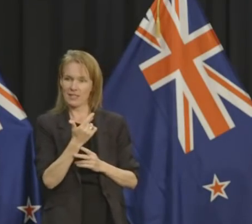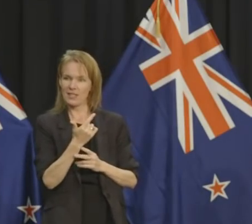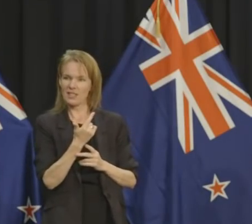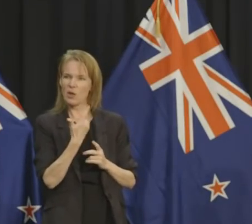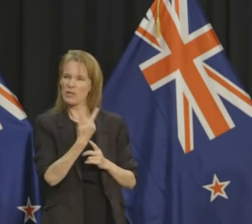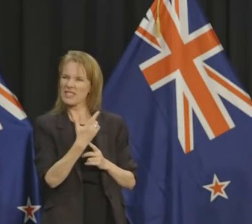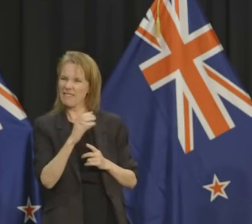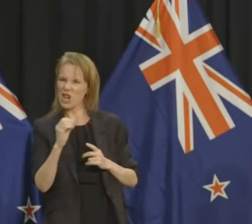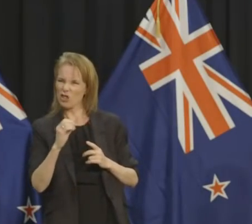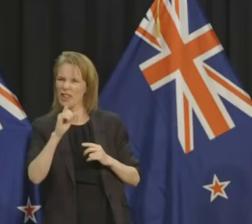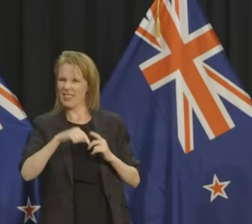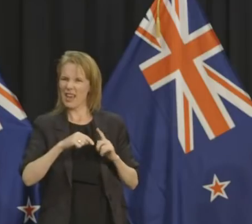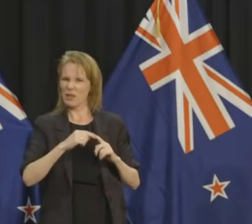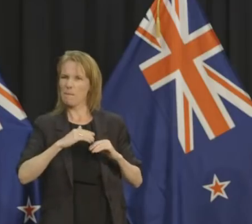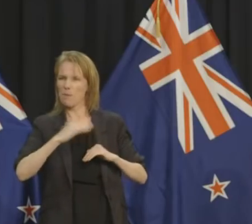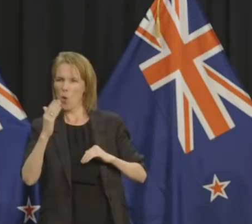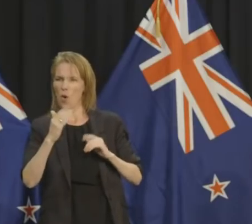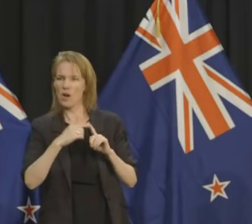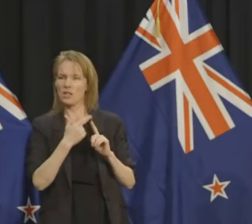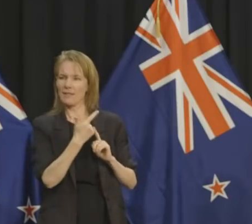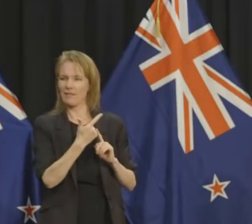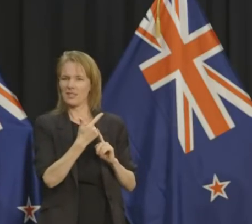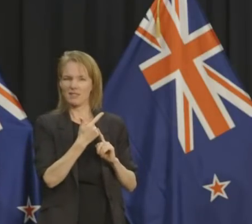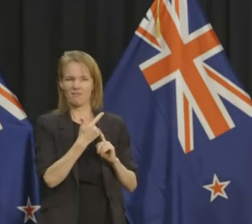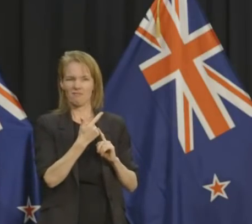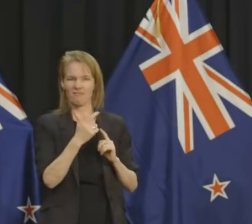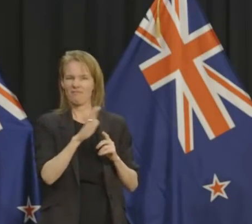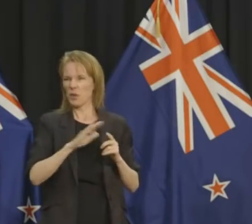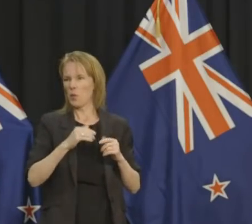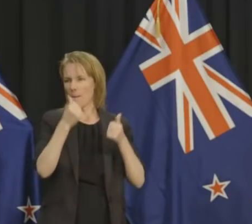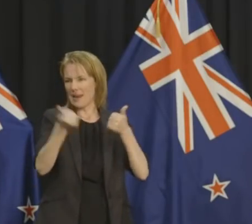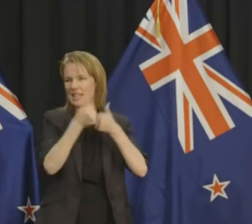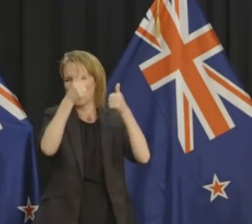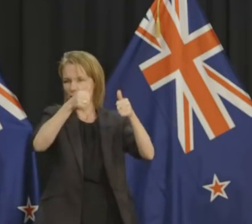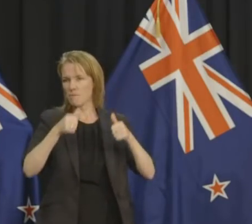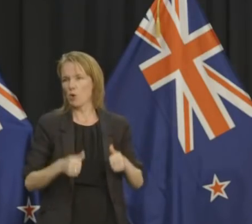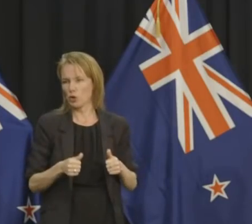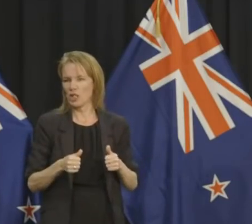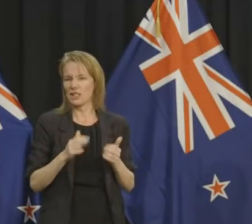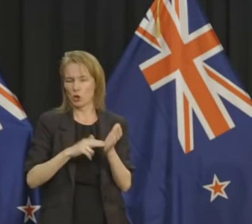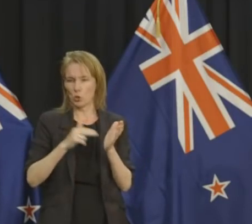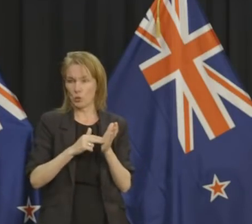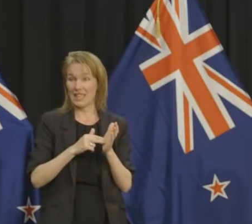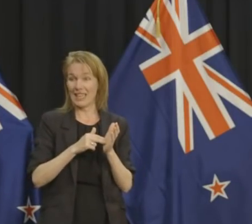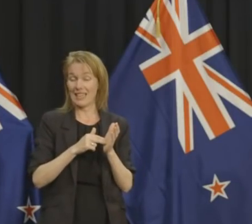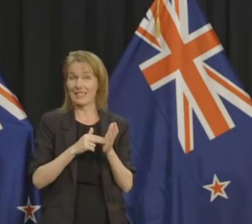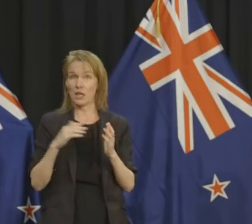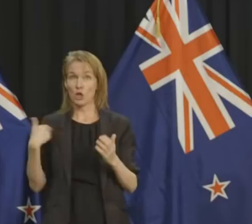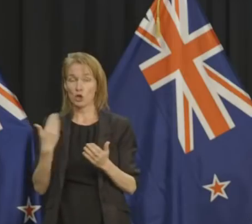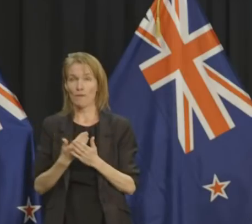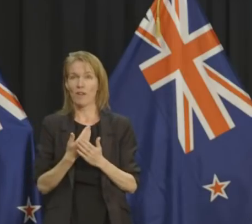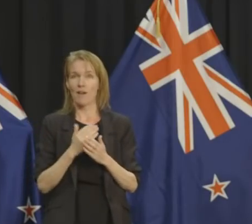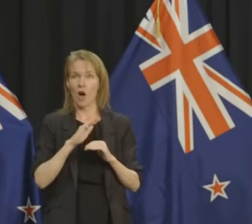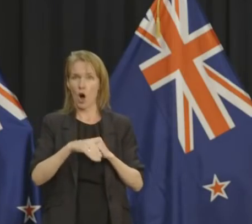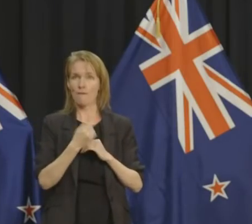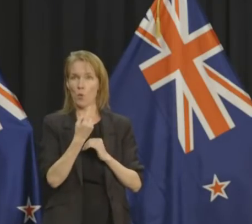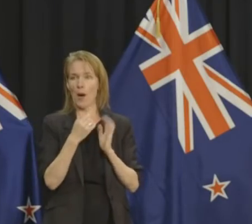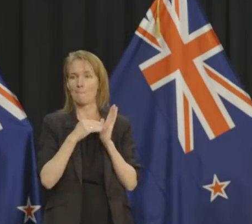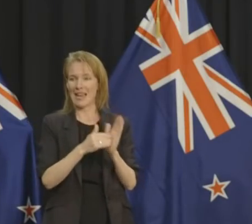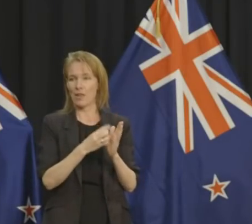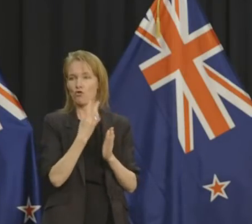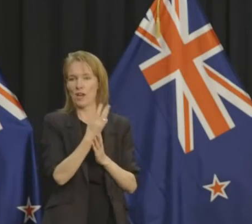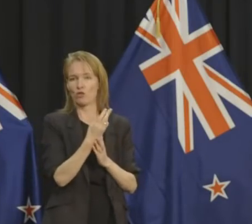77,224 posters that have been created and positioned around the country. They have been scanned to date